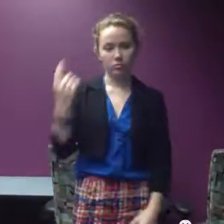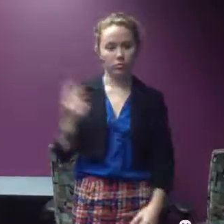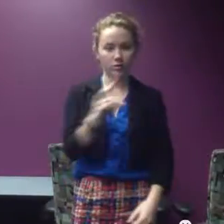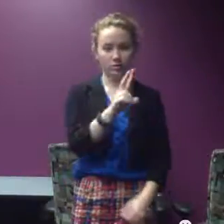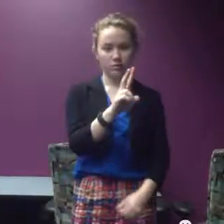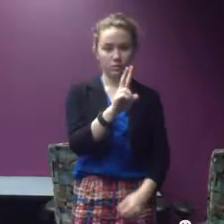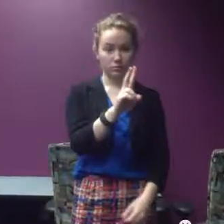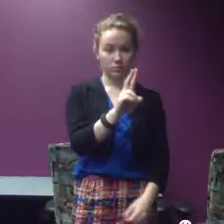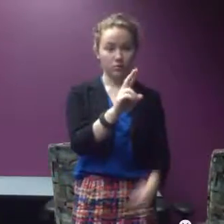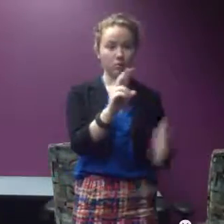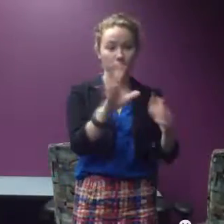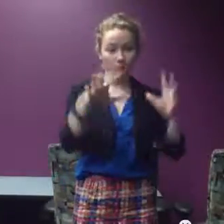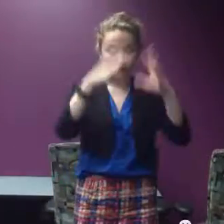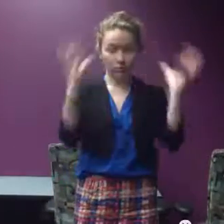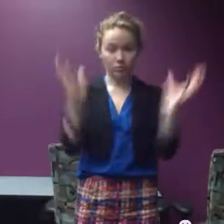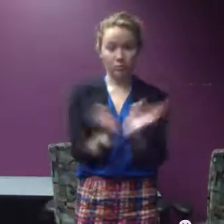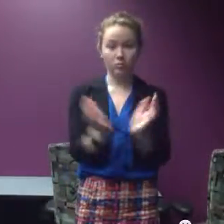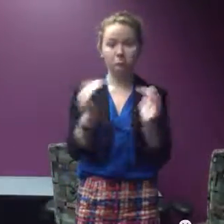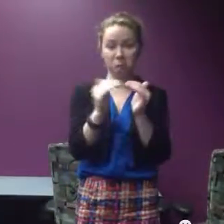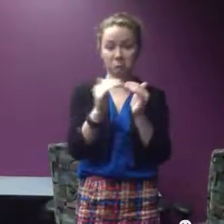Is that how you spell cubed?